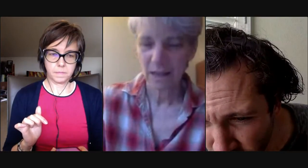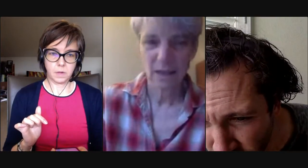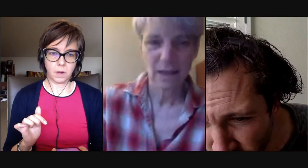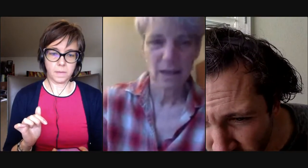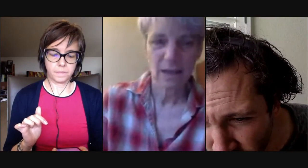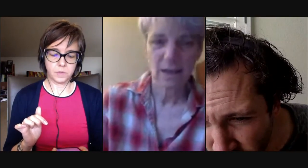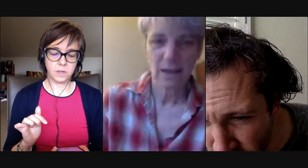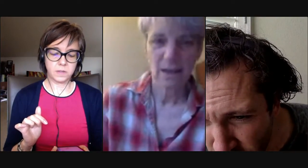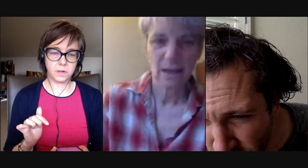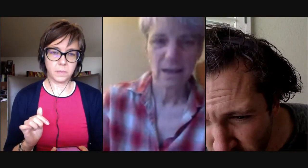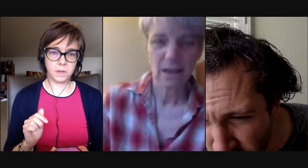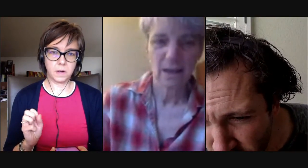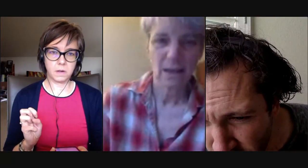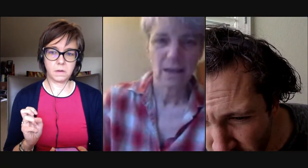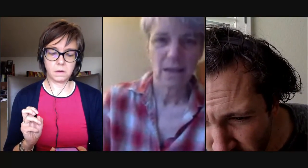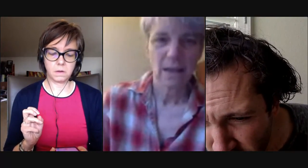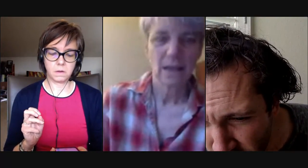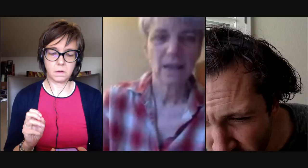Okay. You can still hear me, Lynette? Yes. Do you